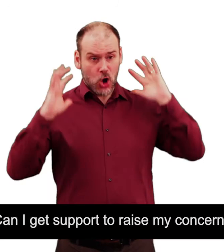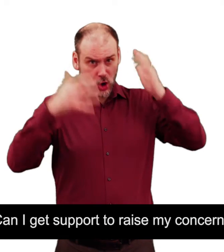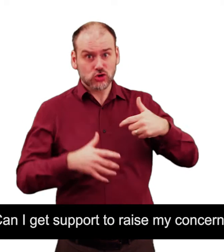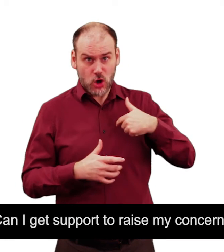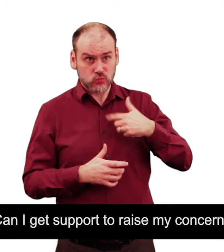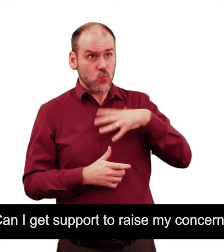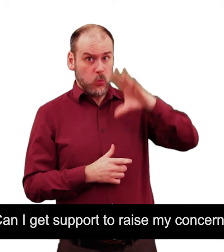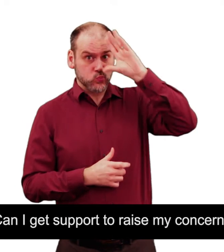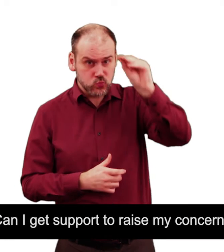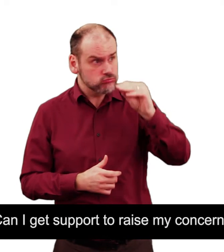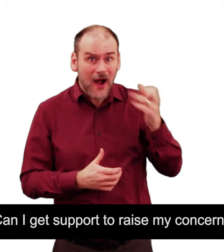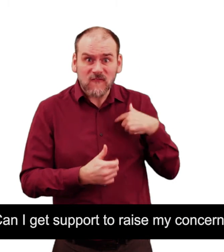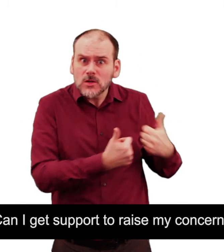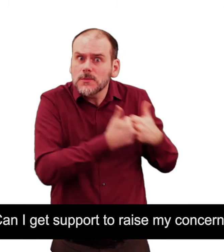Can I get support to raise my concern?